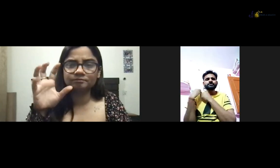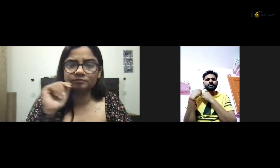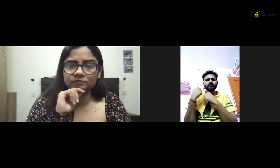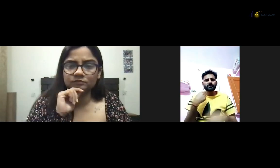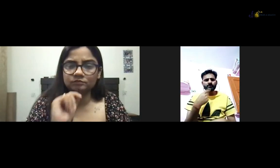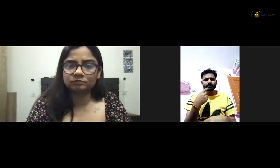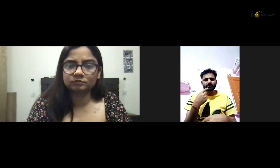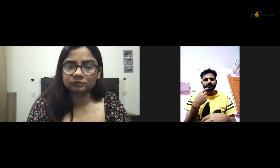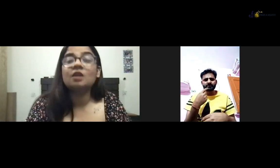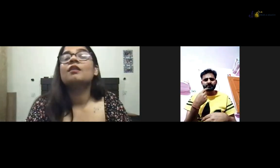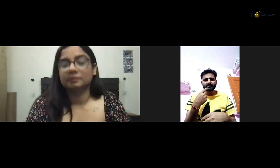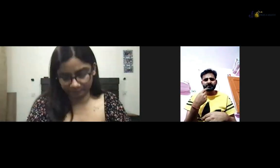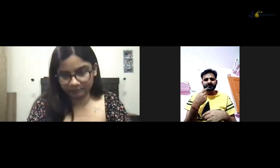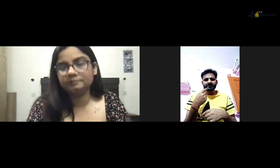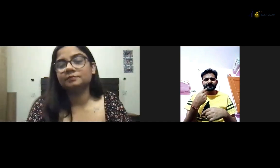she get